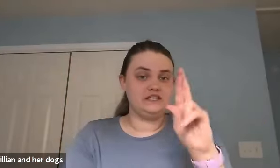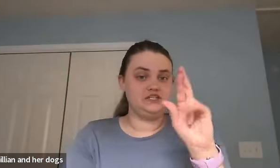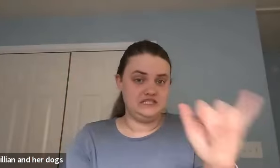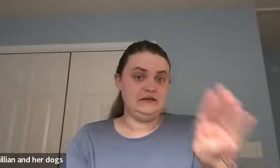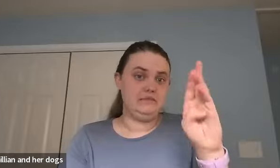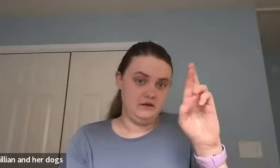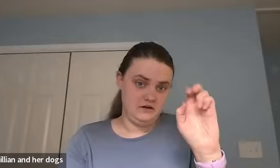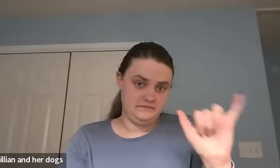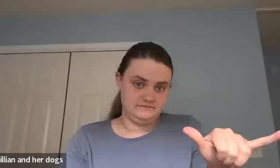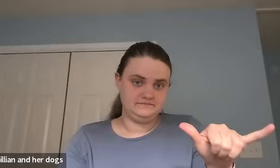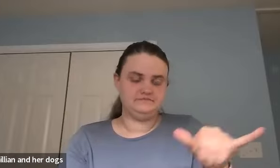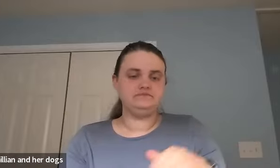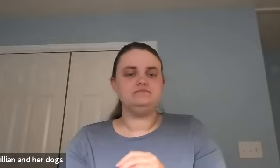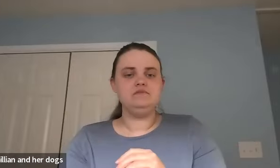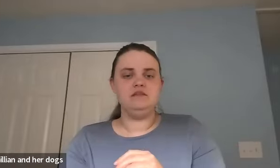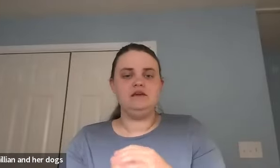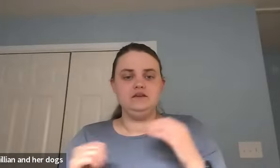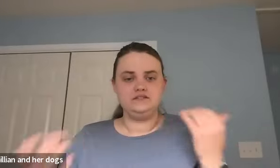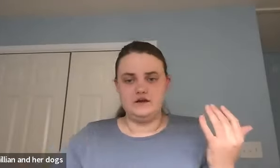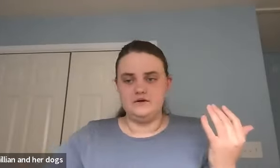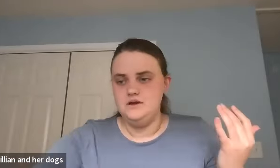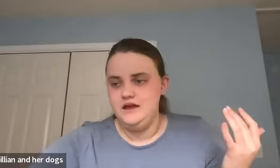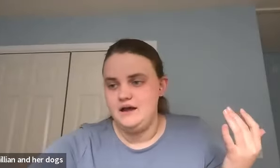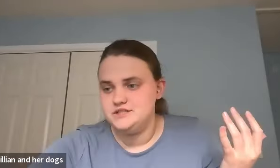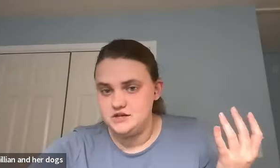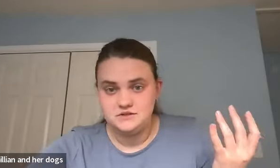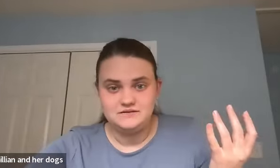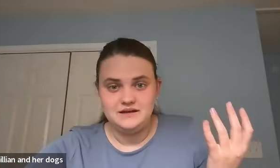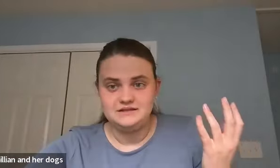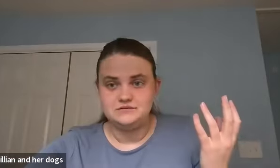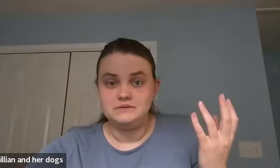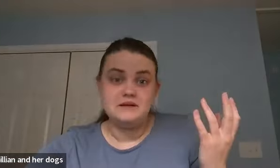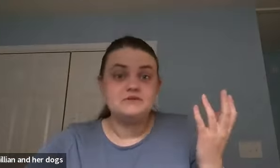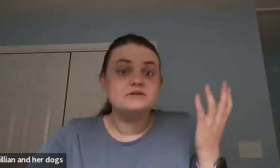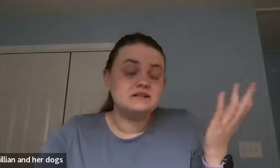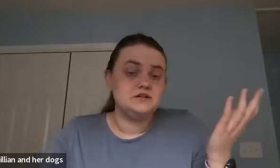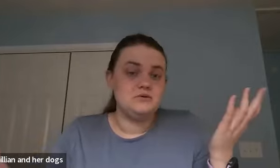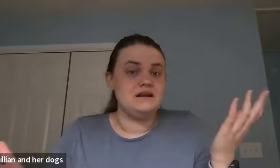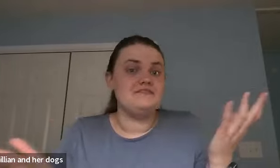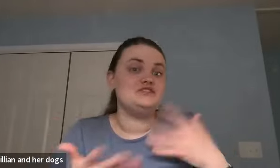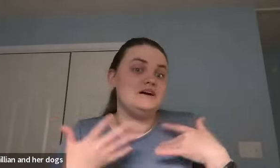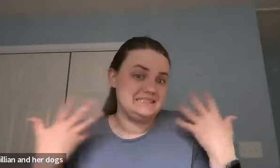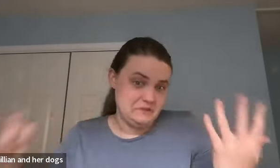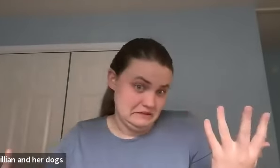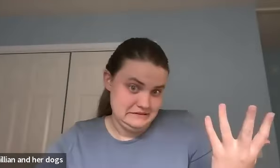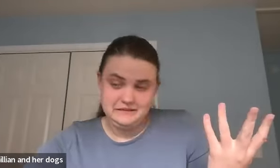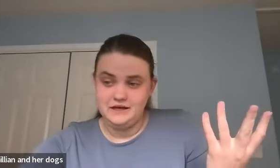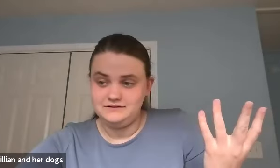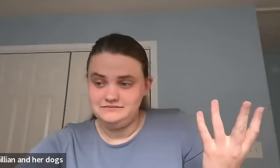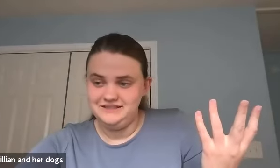just see berry. So I wish there was a nicer one. Maybe there is a clear one and I've just not experienced it yet.